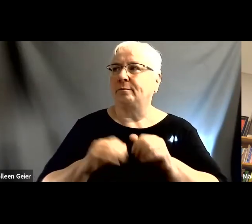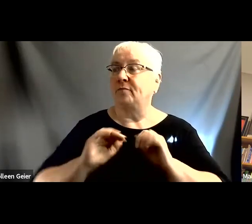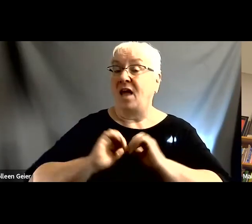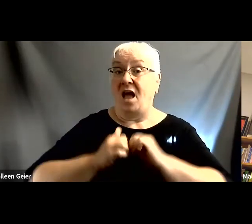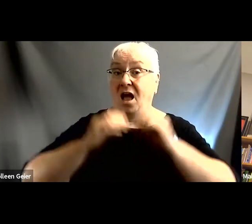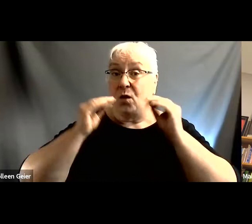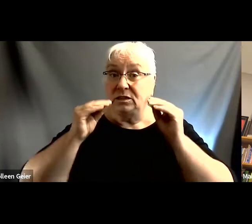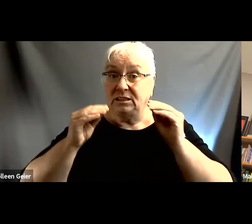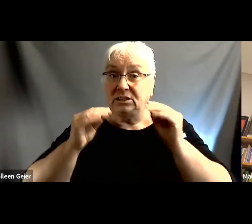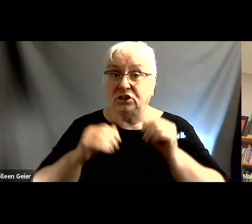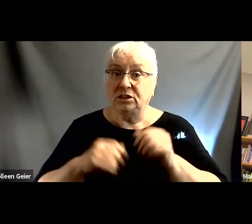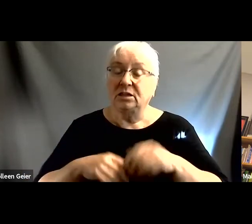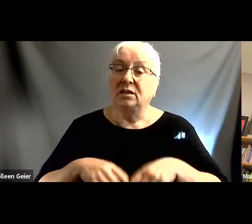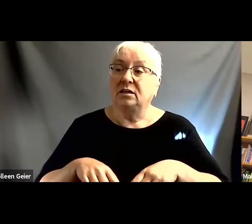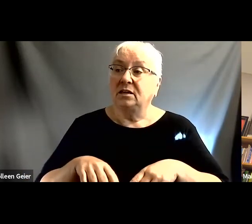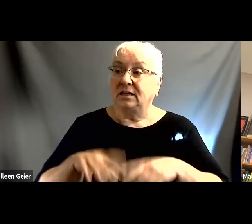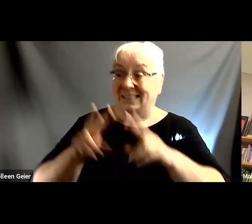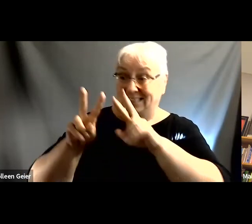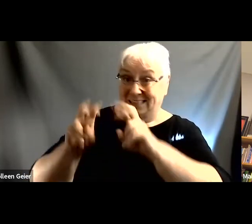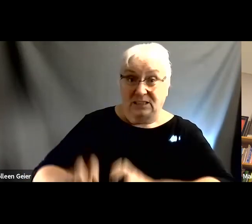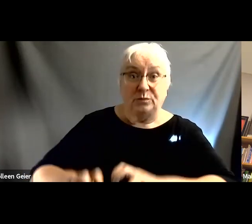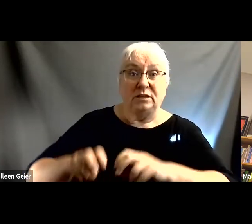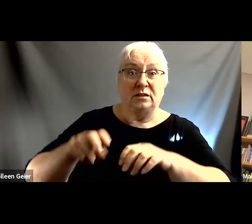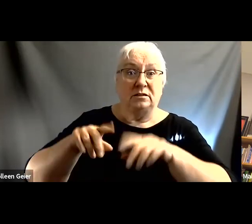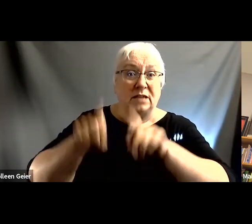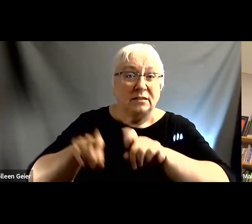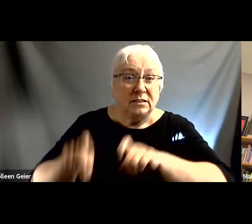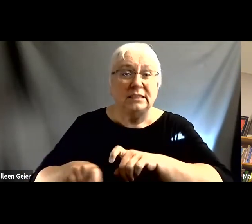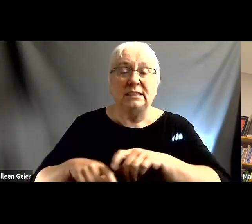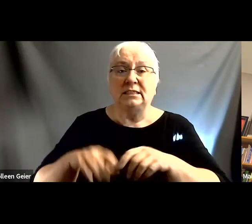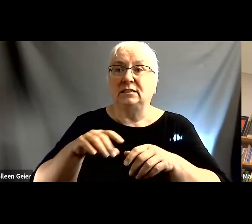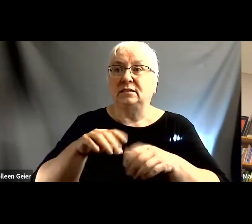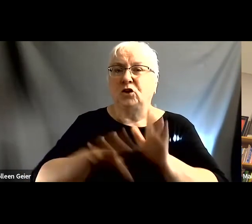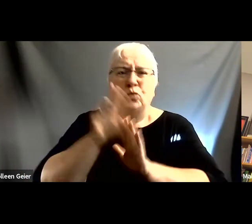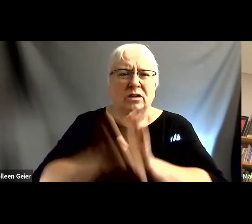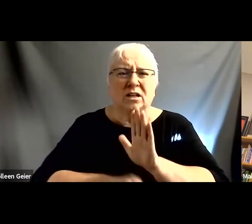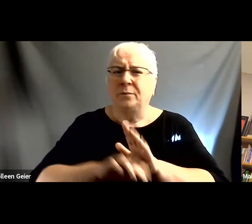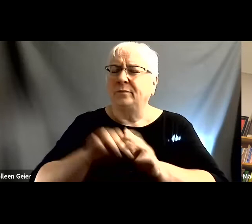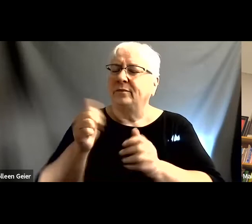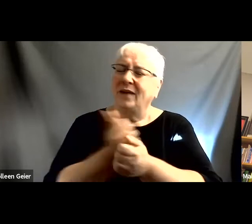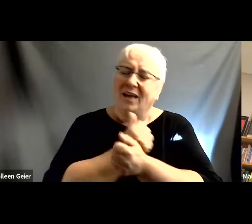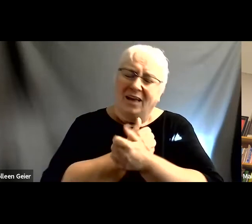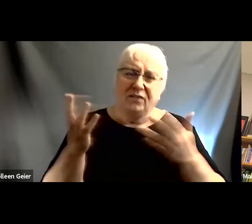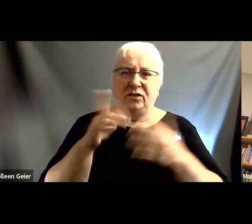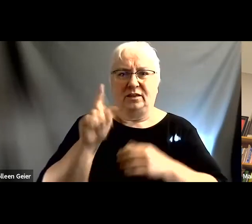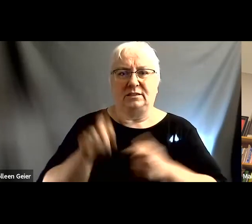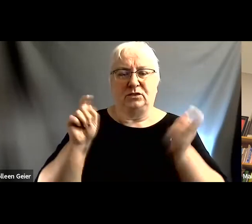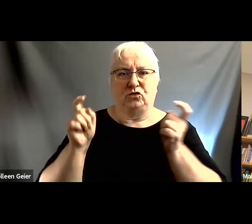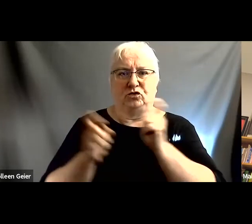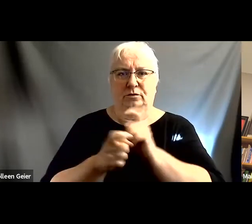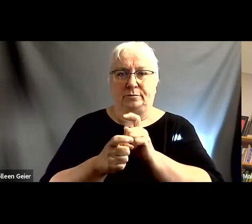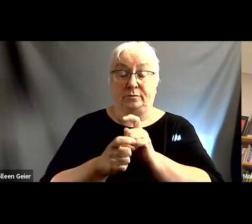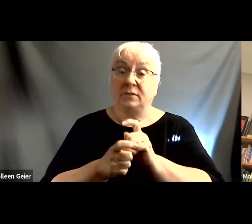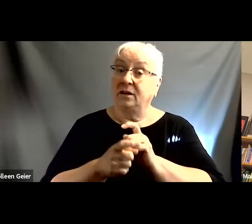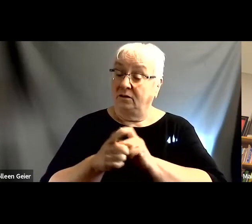in assessment, curriculum design, almost everything. I think if you need to look at total